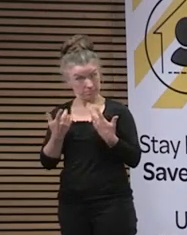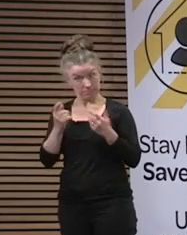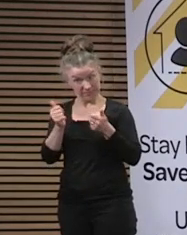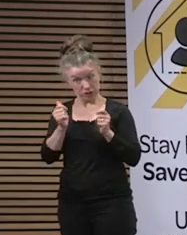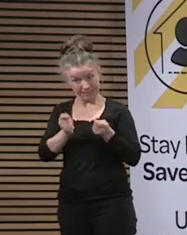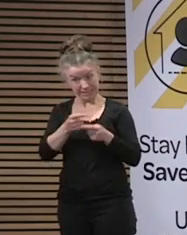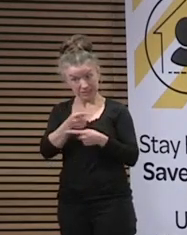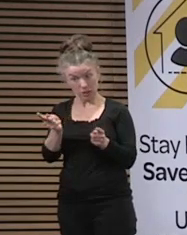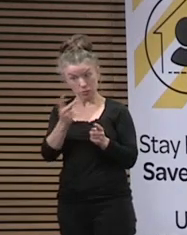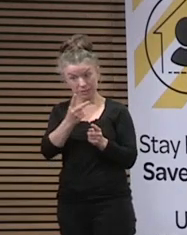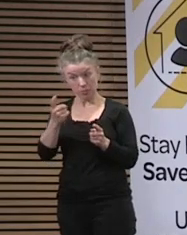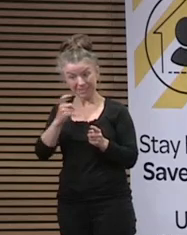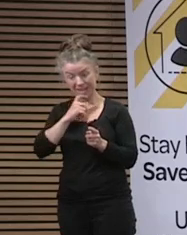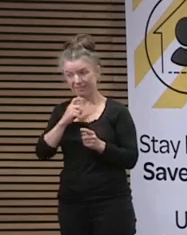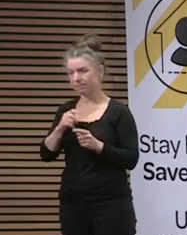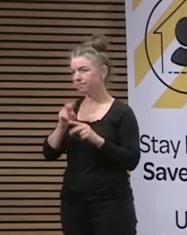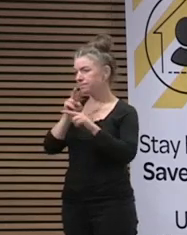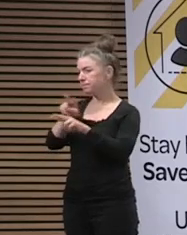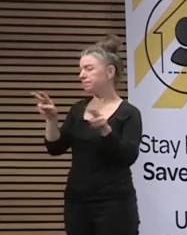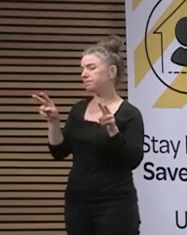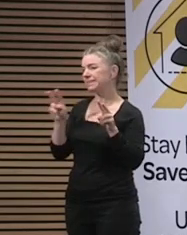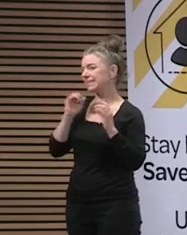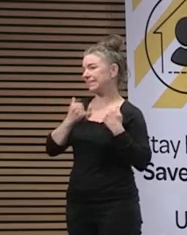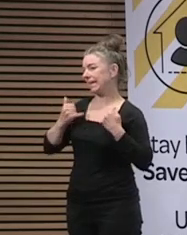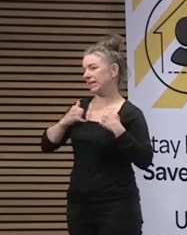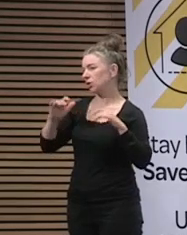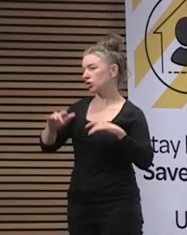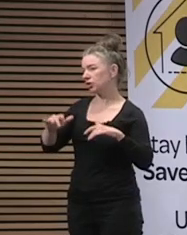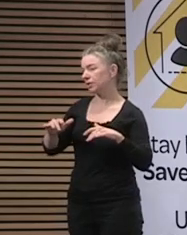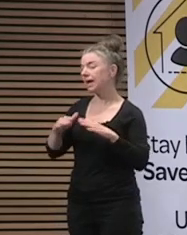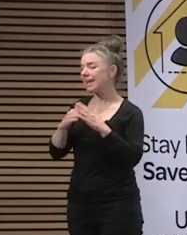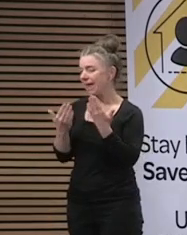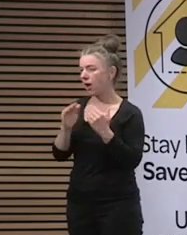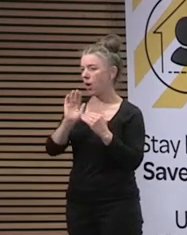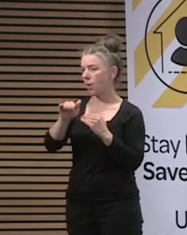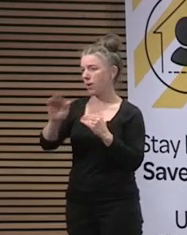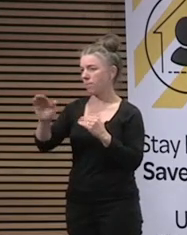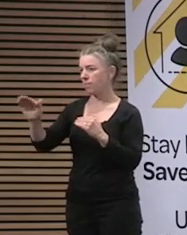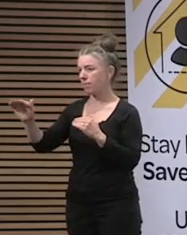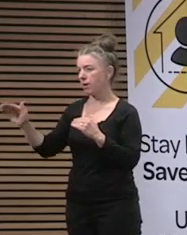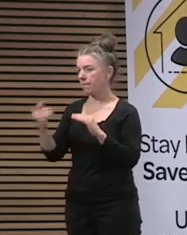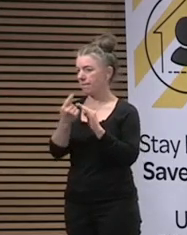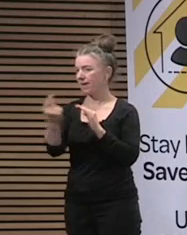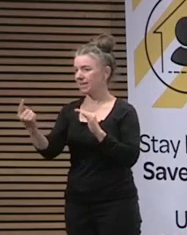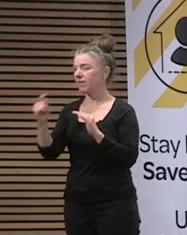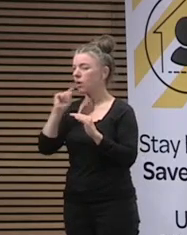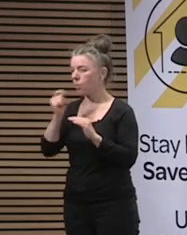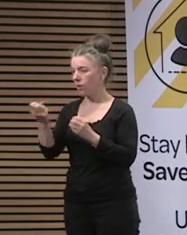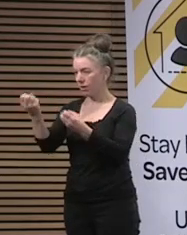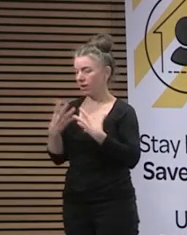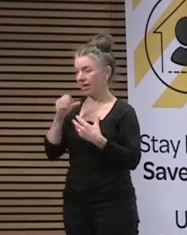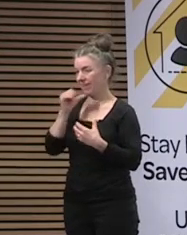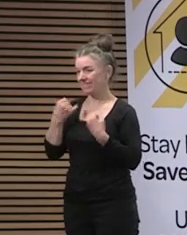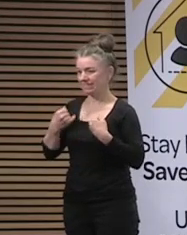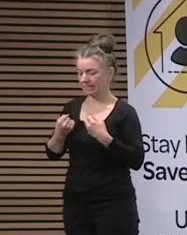tested? None are symptomatic at this point, so it's very much a precaution. They're in self-isolation and they will be monitored and reporting any symptoms and tested if they